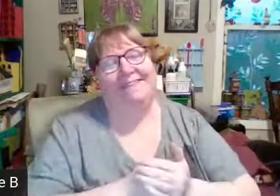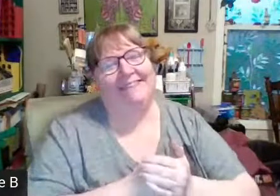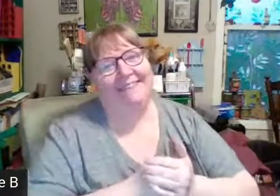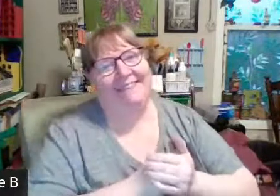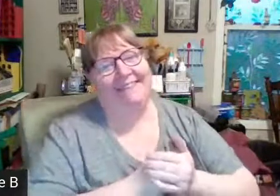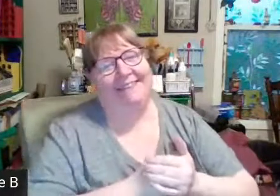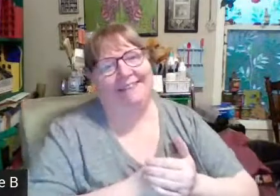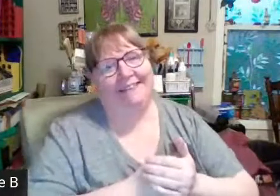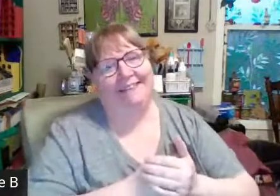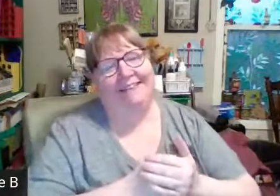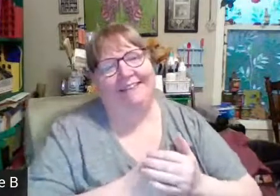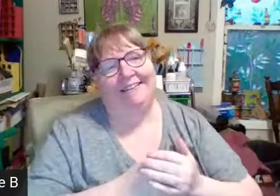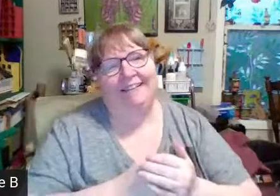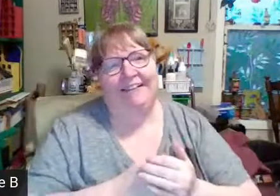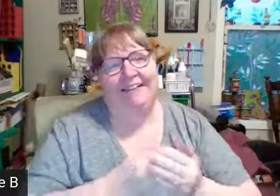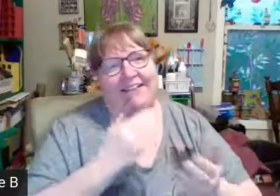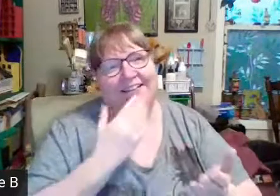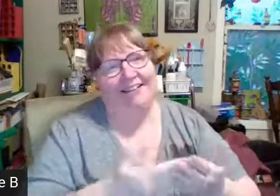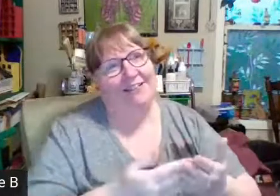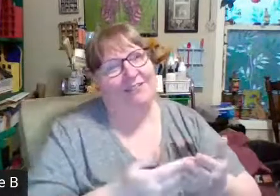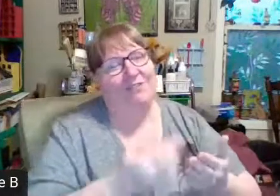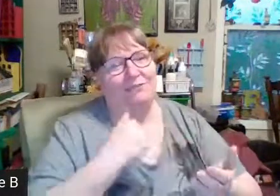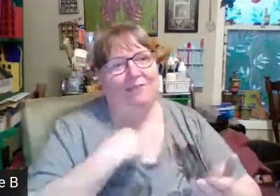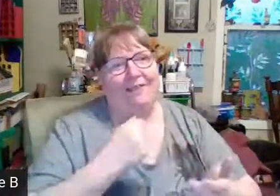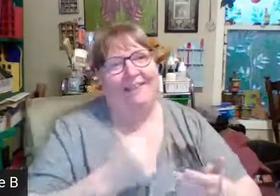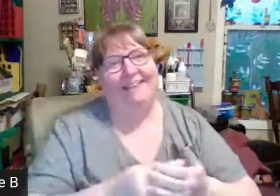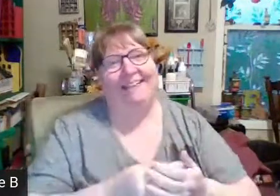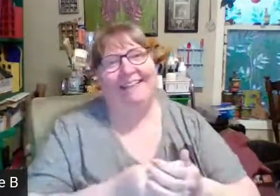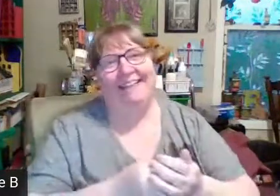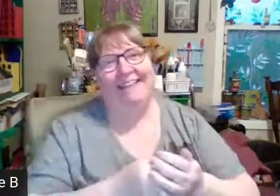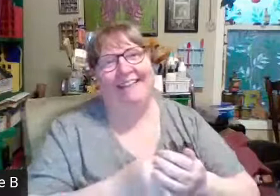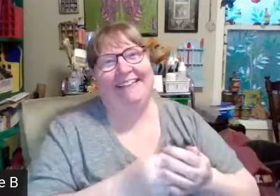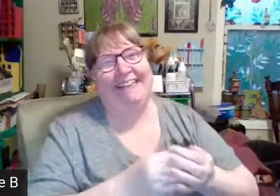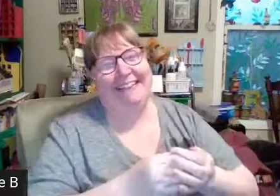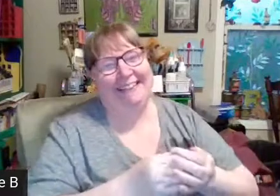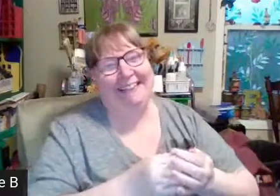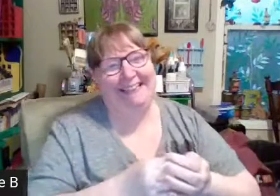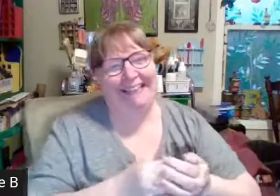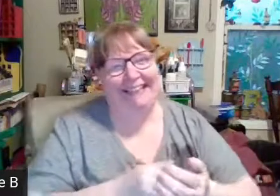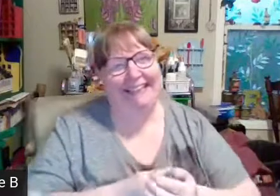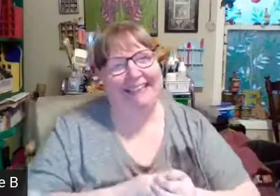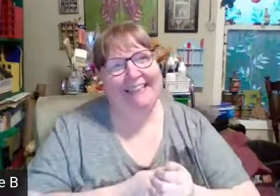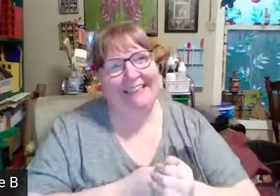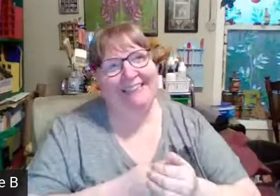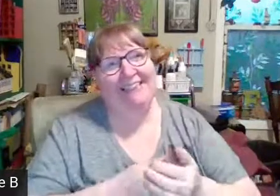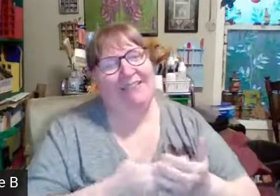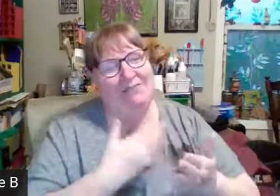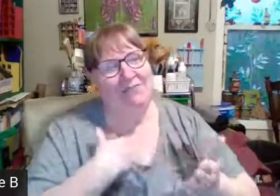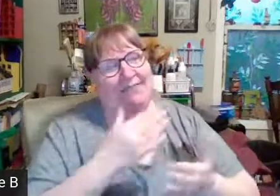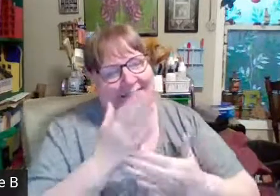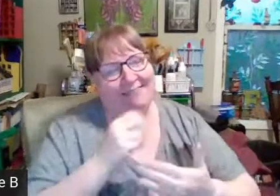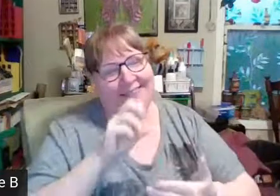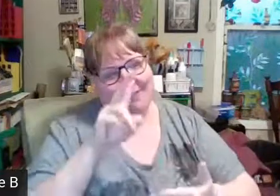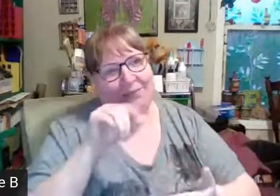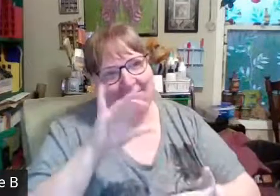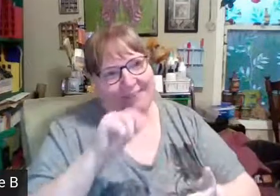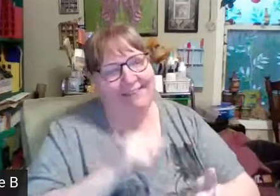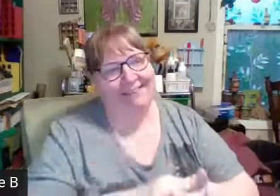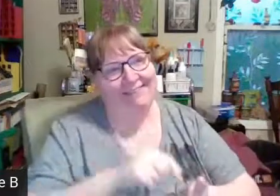in this corner. I feel like I'm in a boxing ring. Over here in this corner, we have Susie Q, and she's signing for us literally